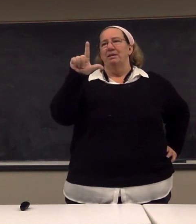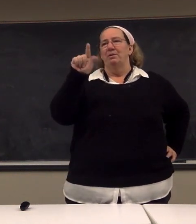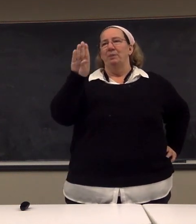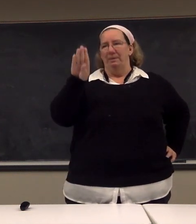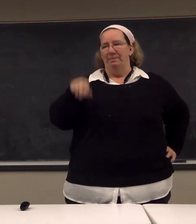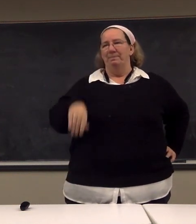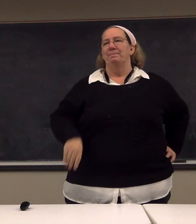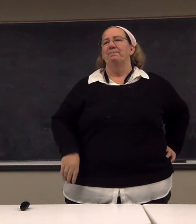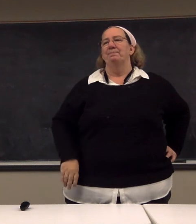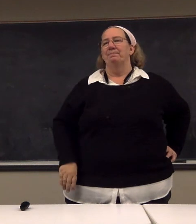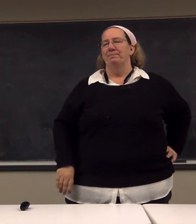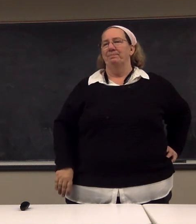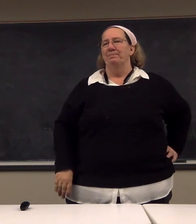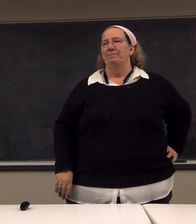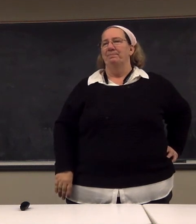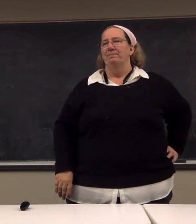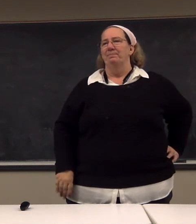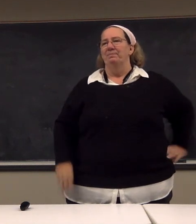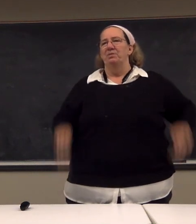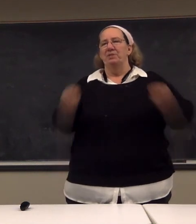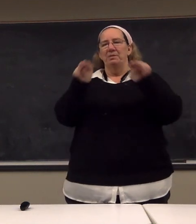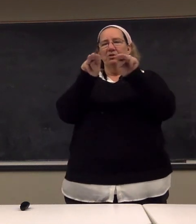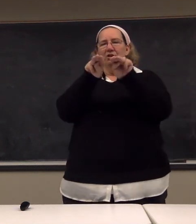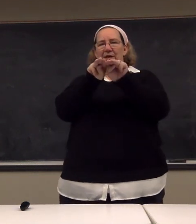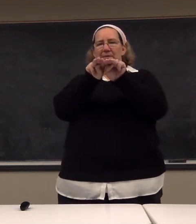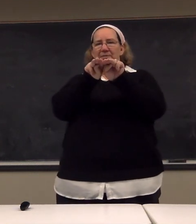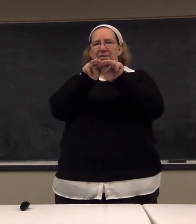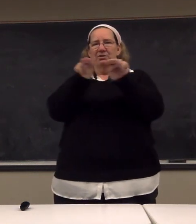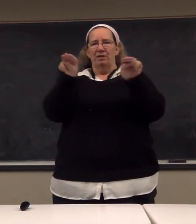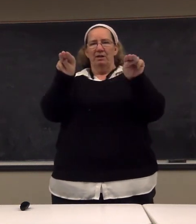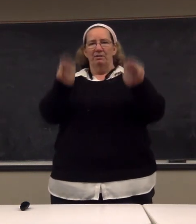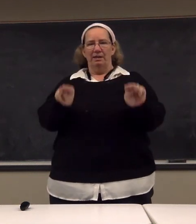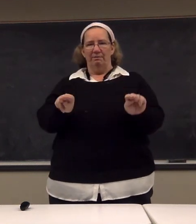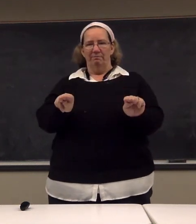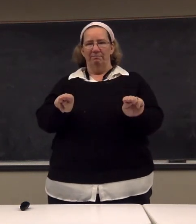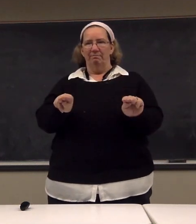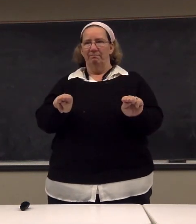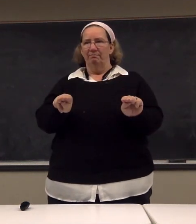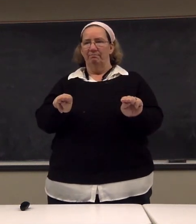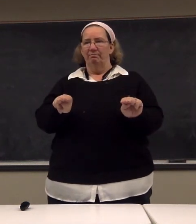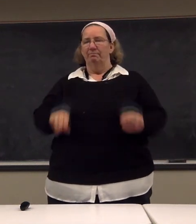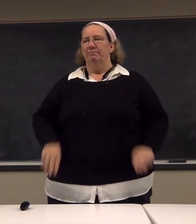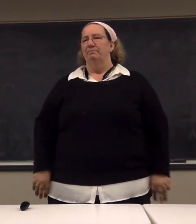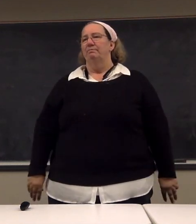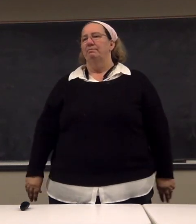CLB. Museum. Museum are your M's, straight out and down.